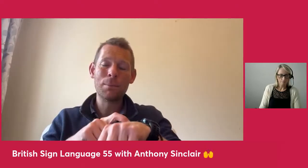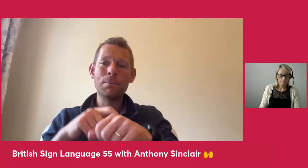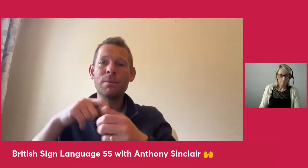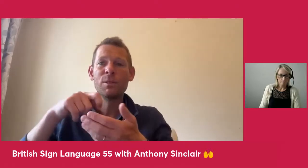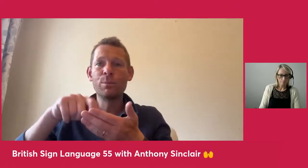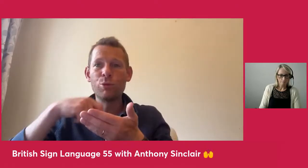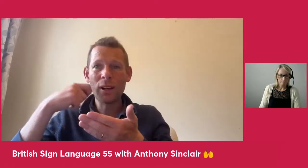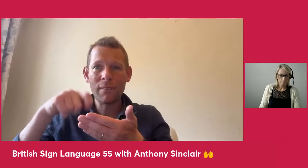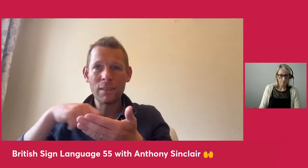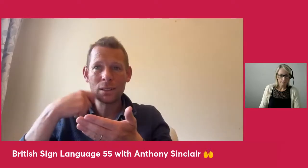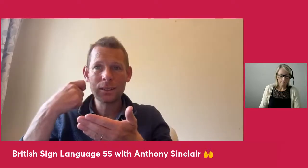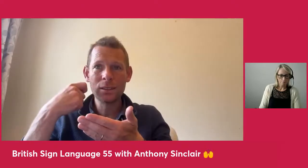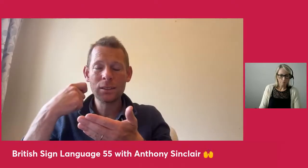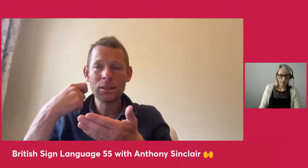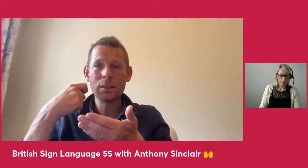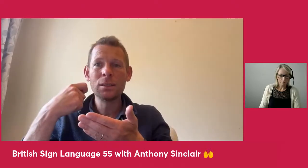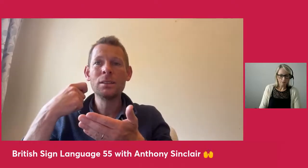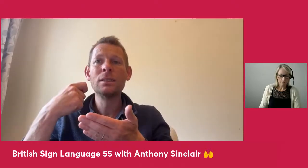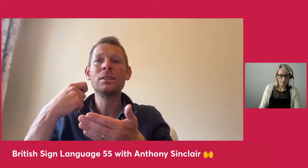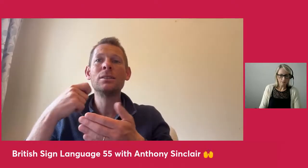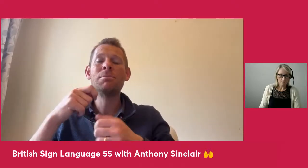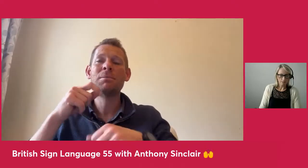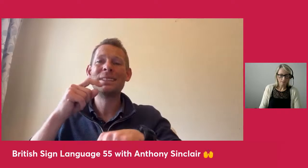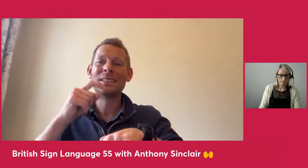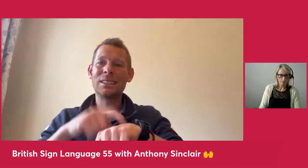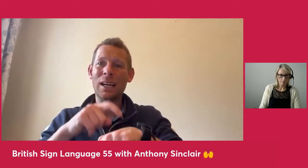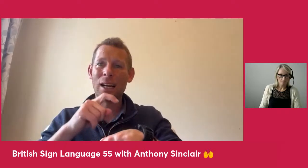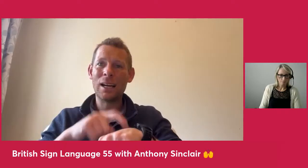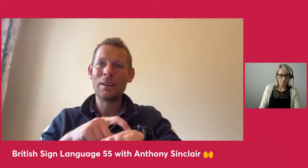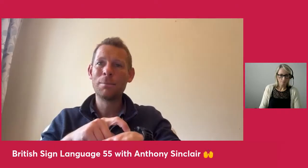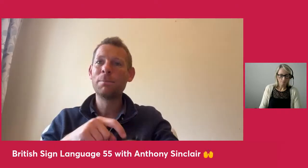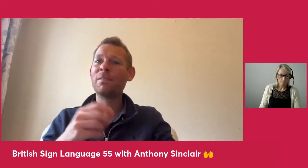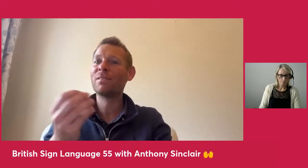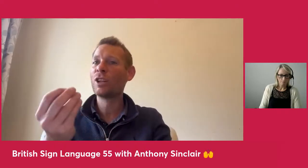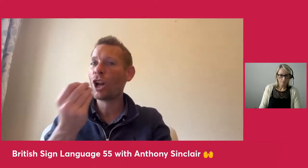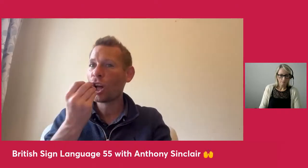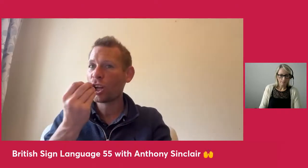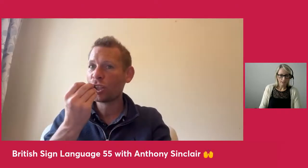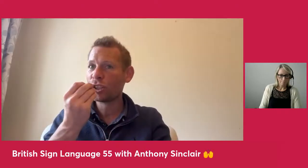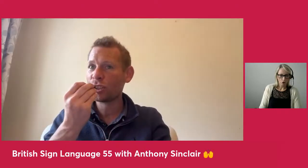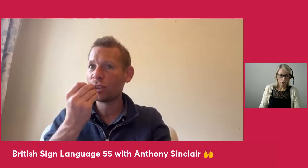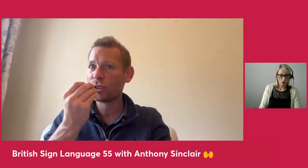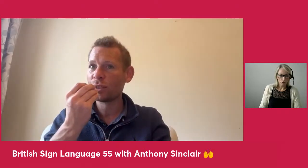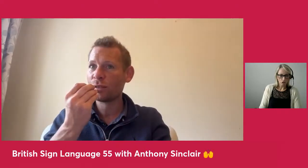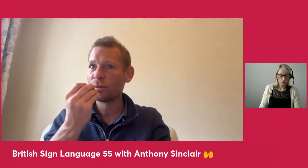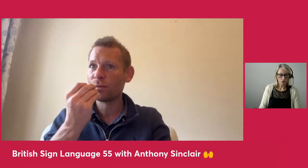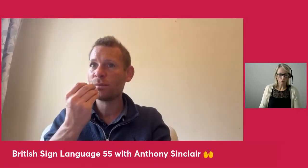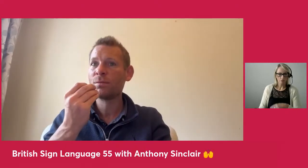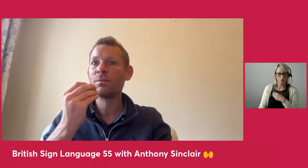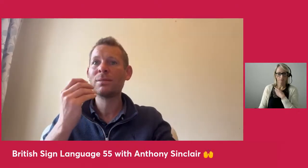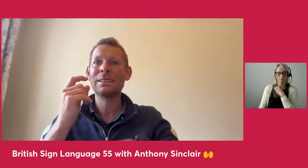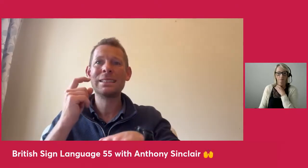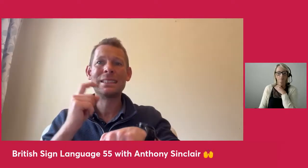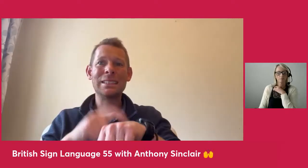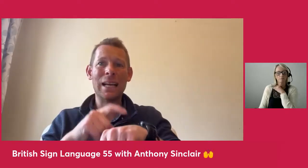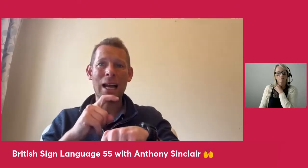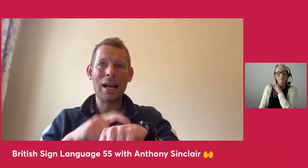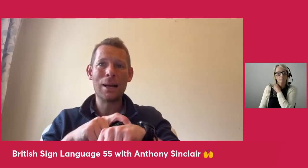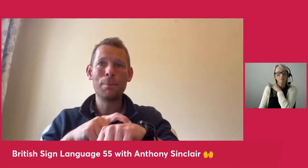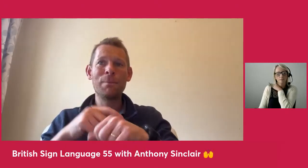time for breakfast, time for lunch,